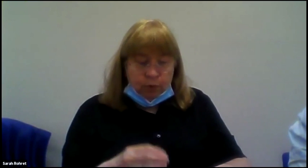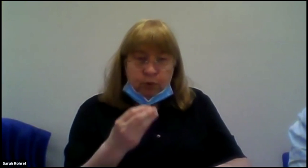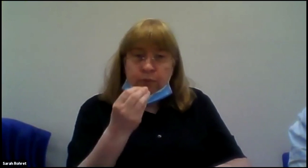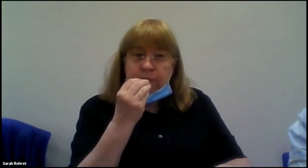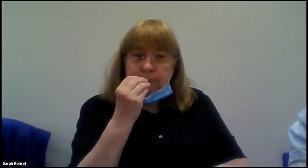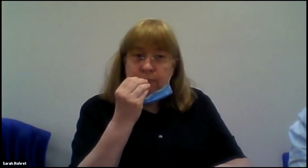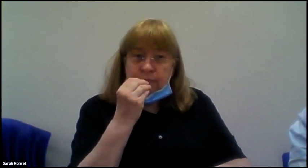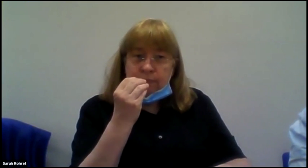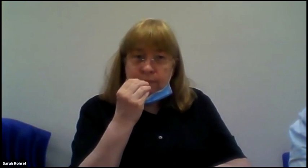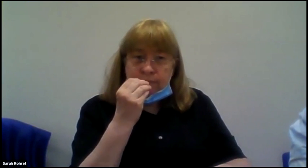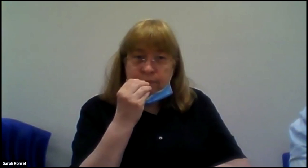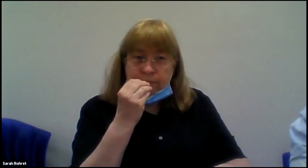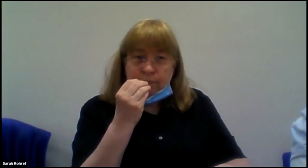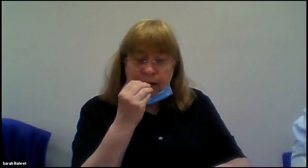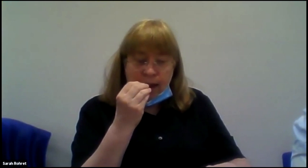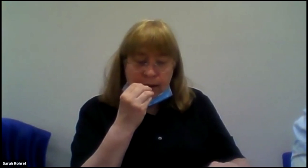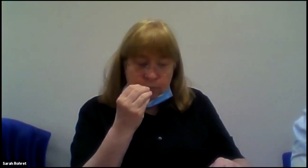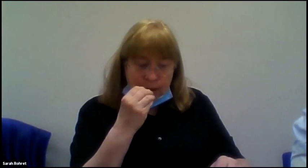Food at your mouth.